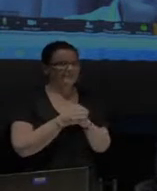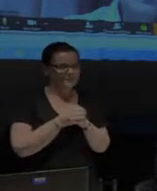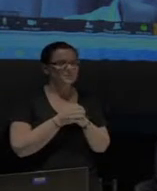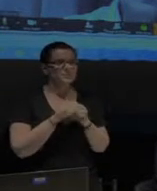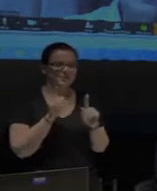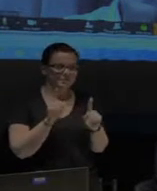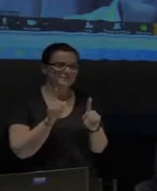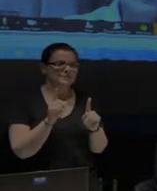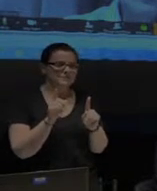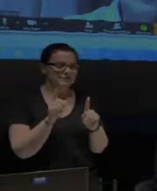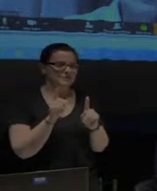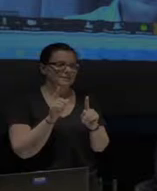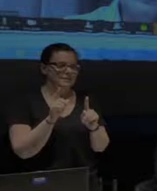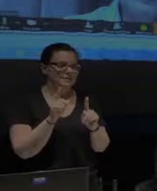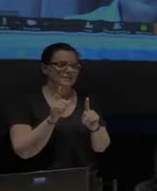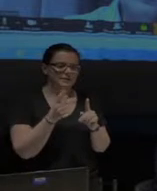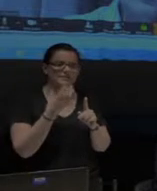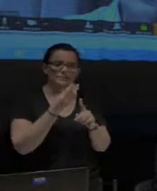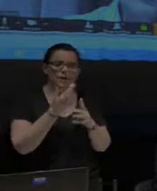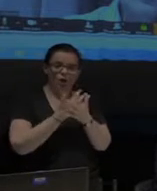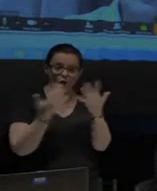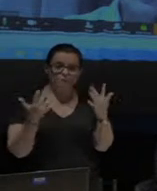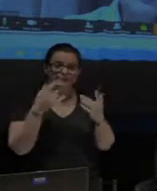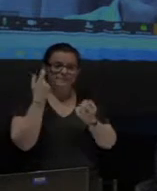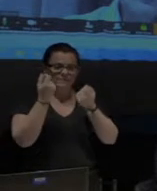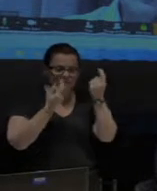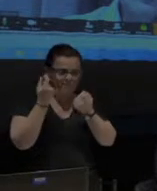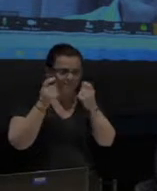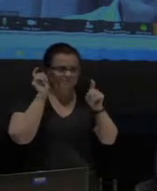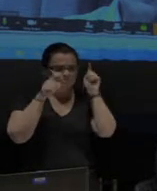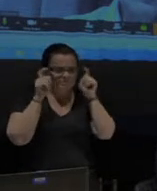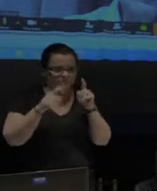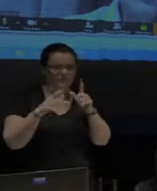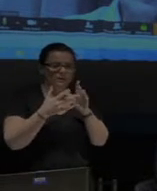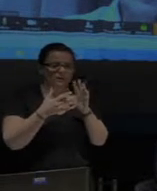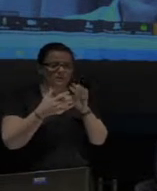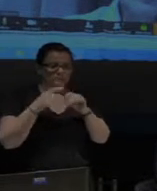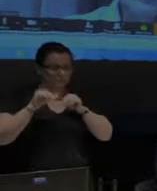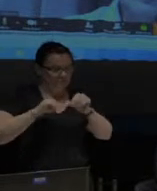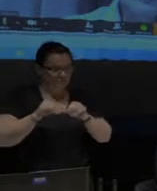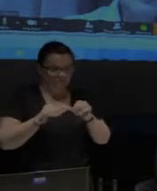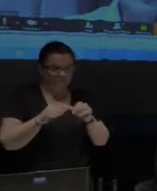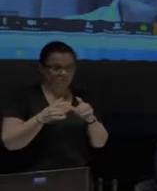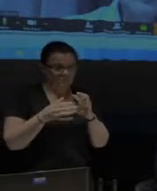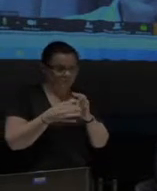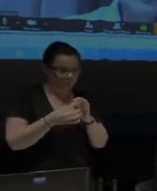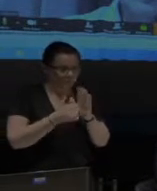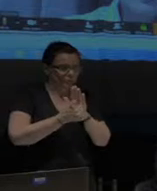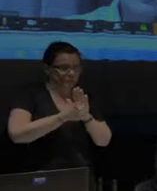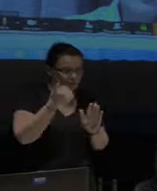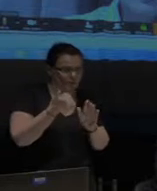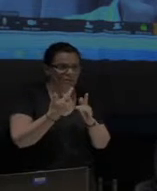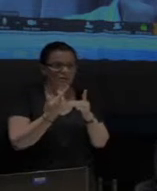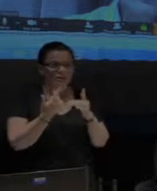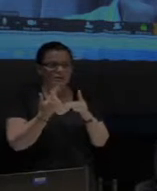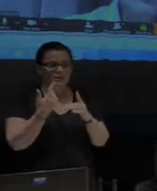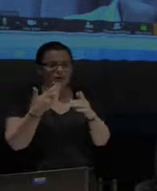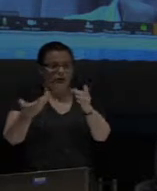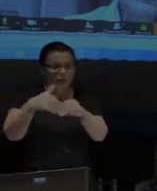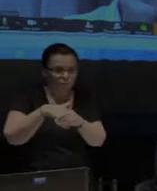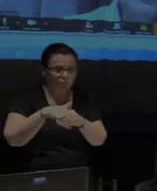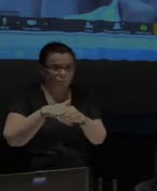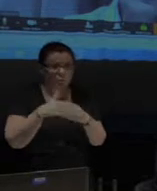of some of the very progressive thinking about skills, employability, diversity and inclusion is quite leading, to put